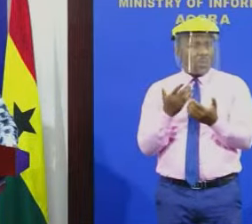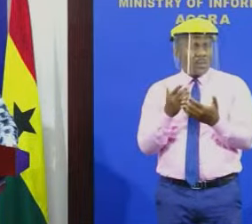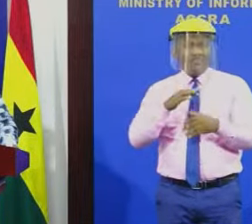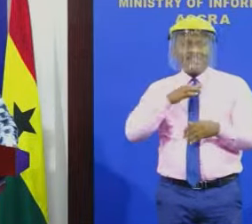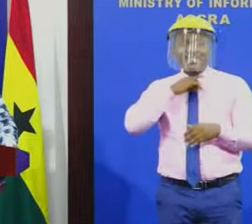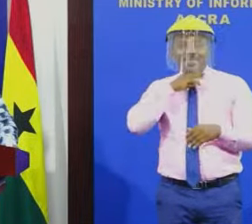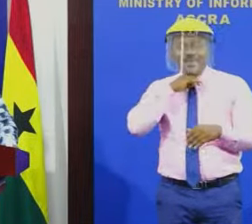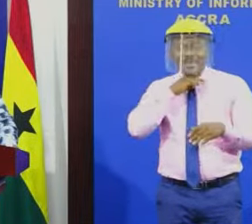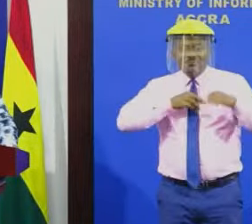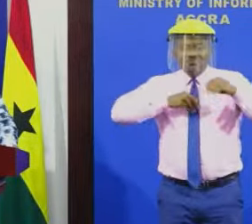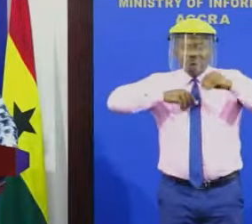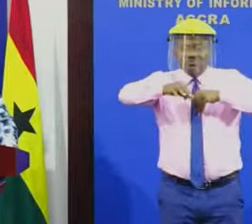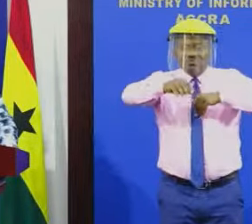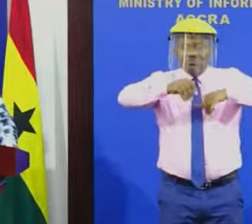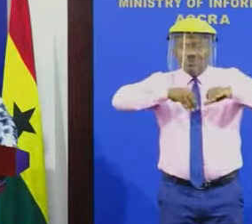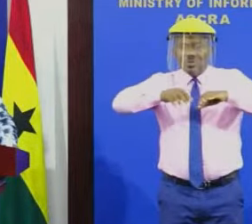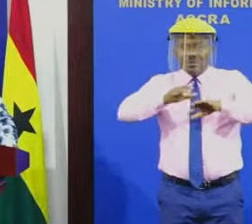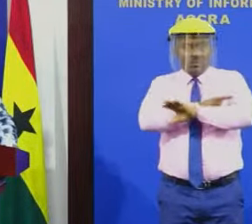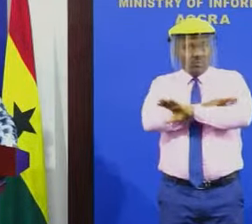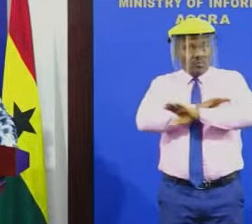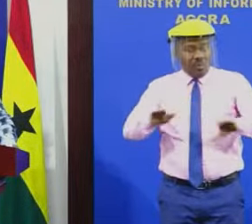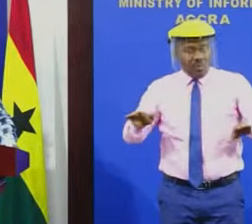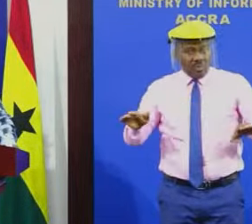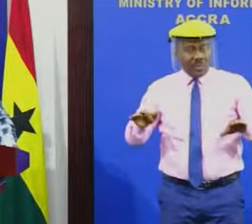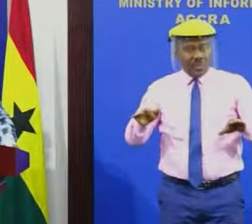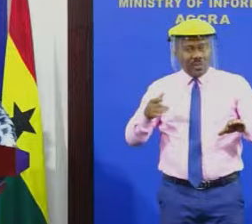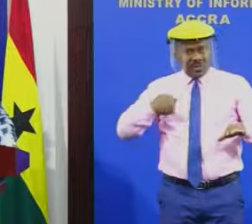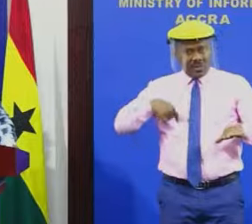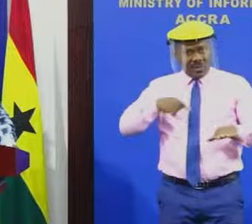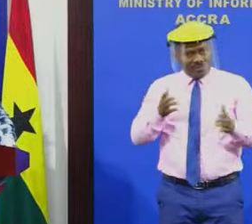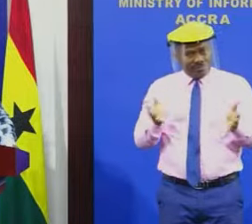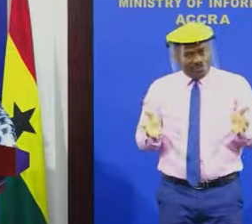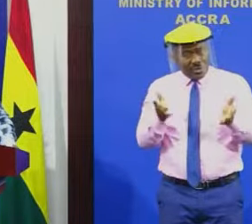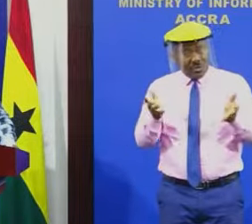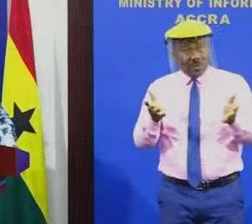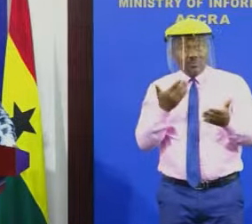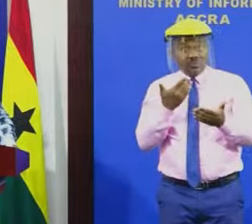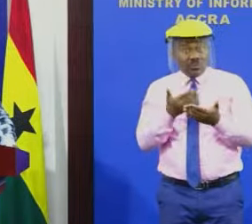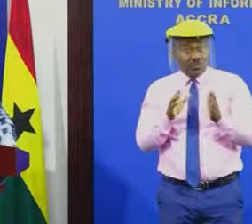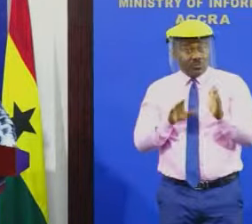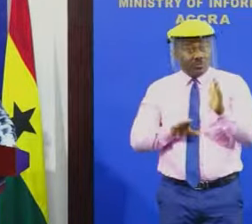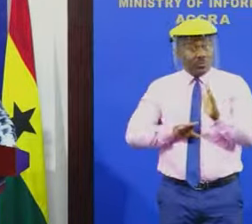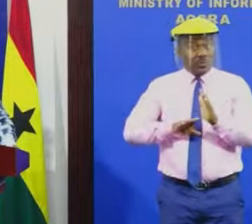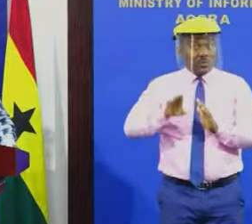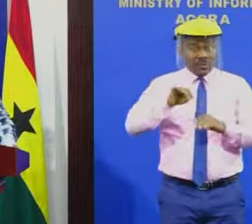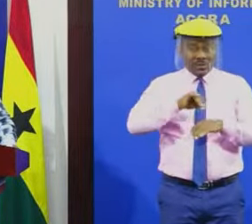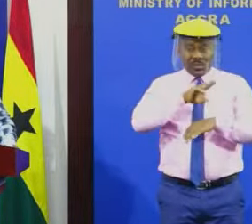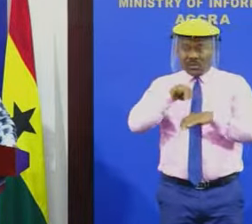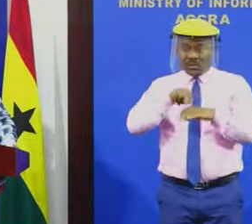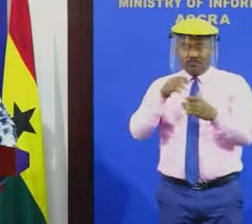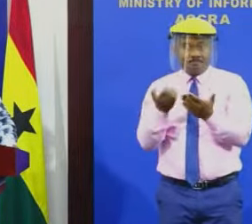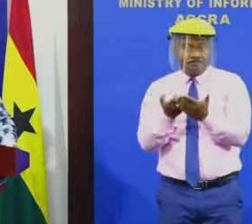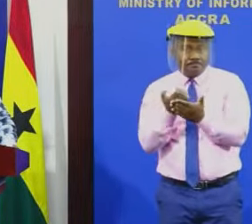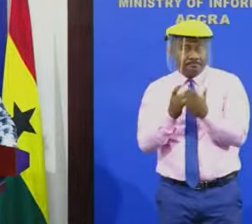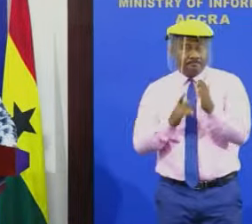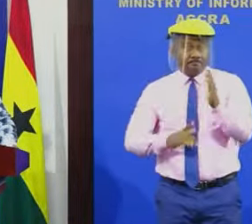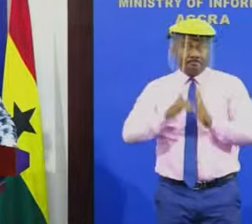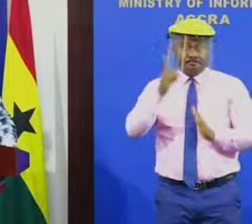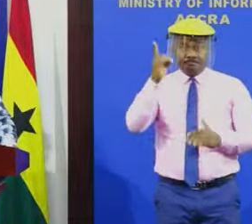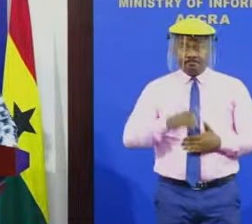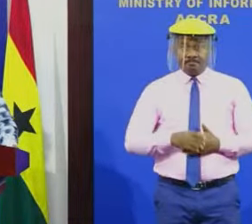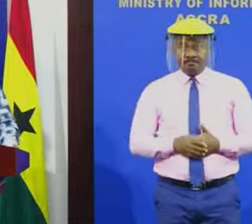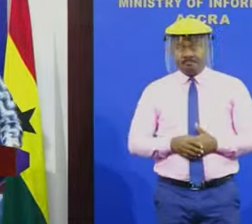pollution, while ensuring an environment that promotes growth for national economic